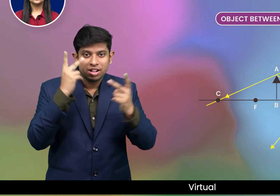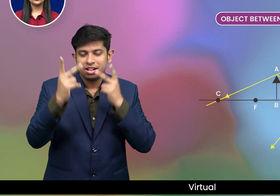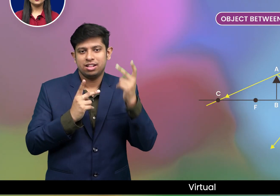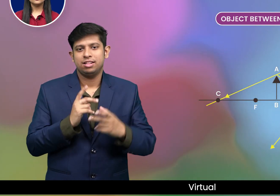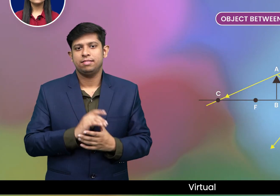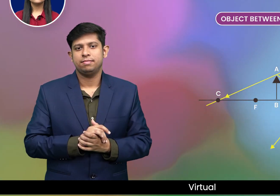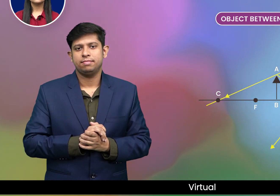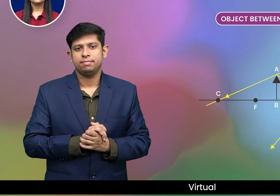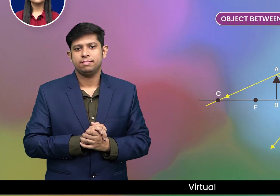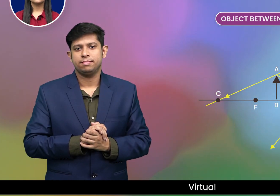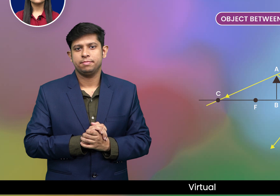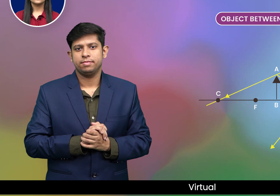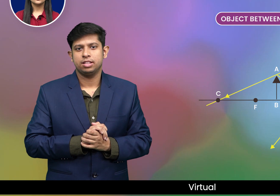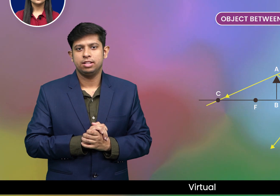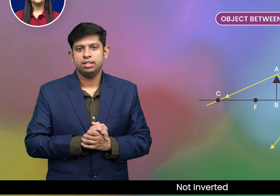virtual,